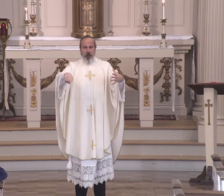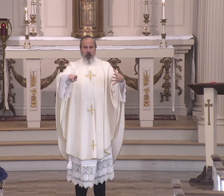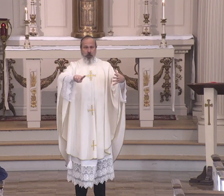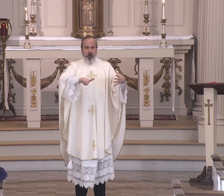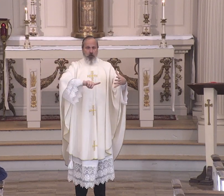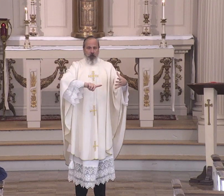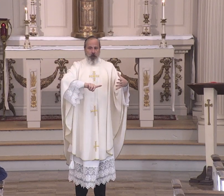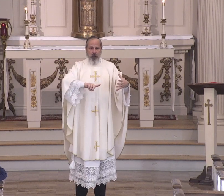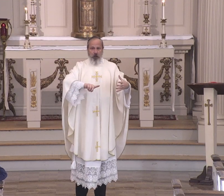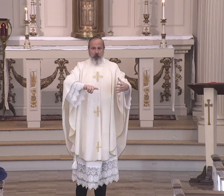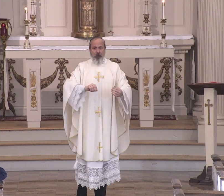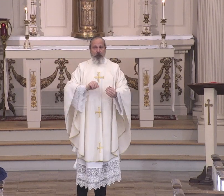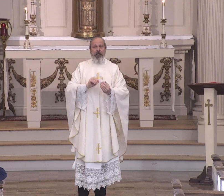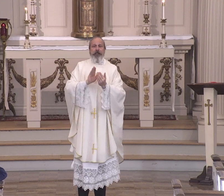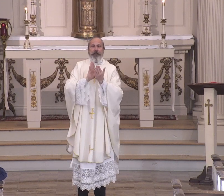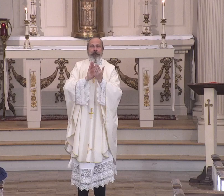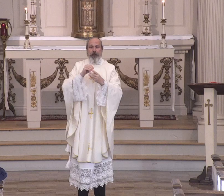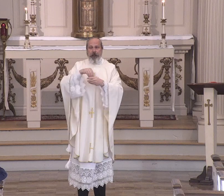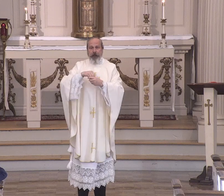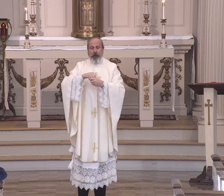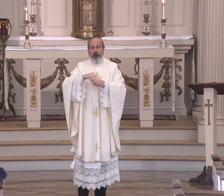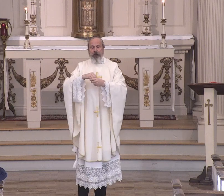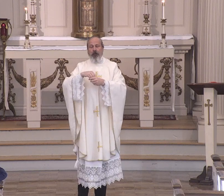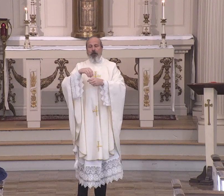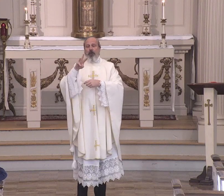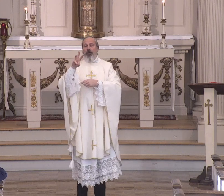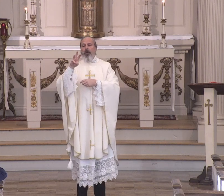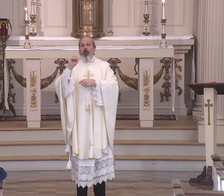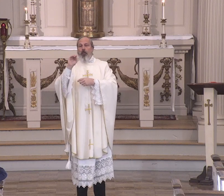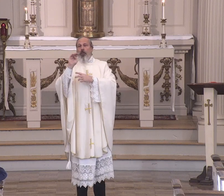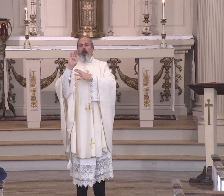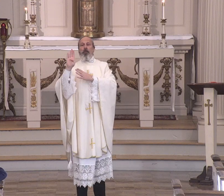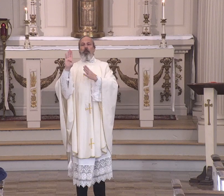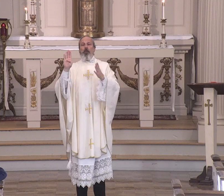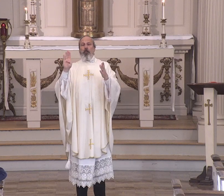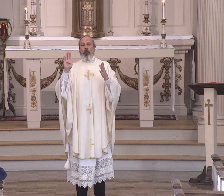womb that we are all in.